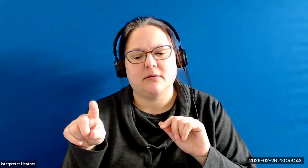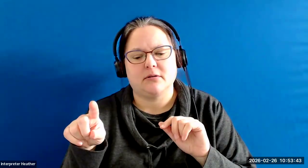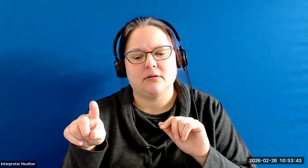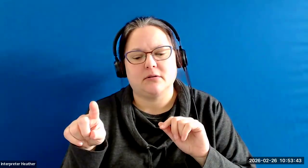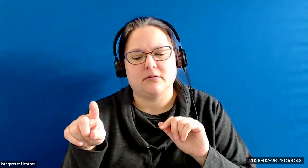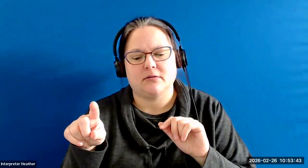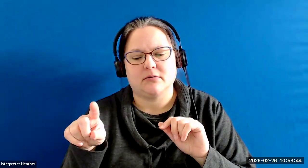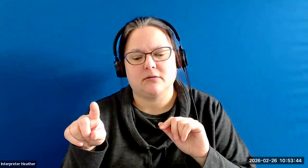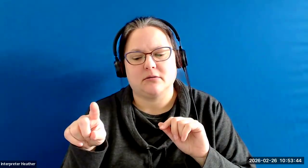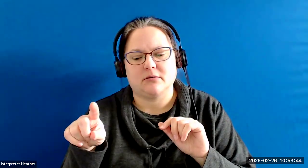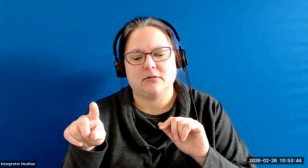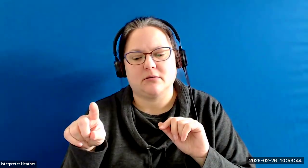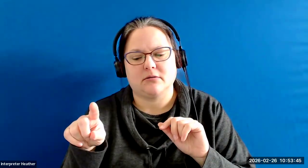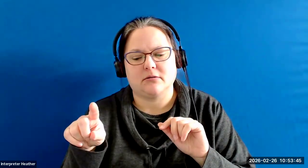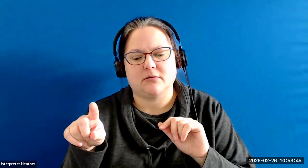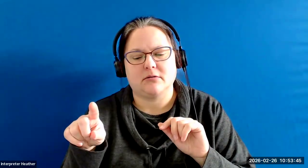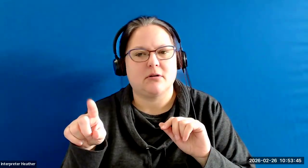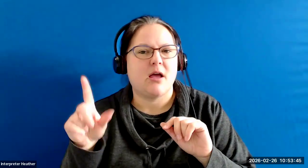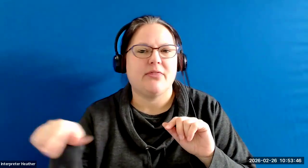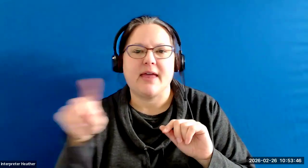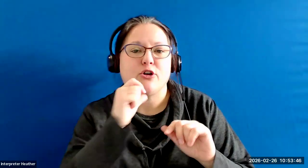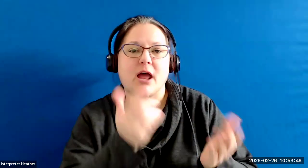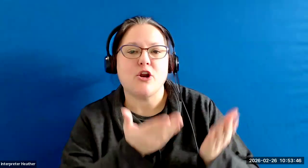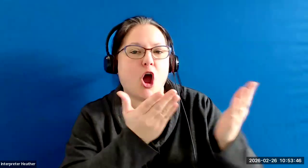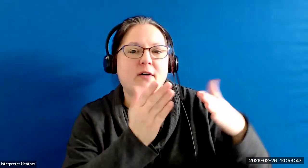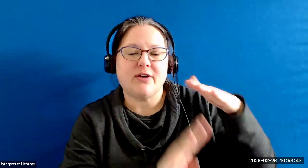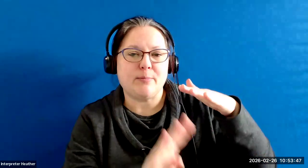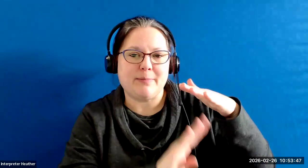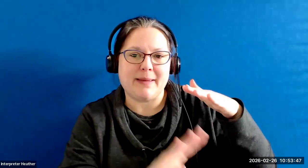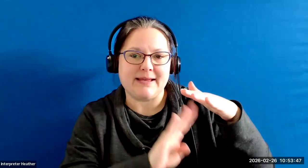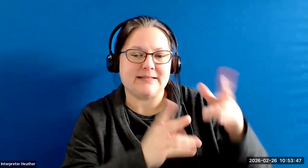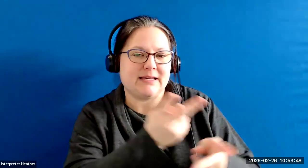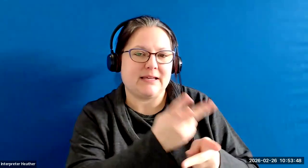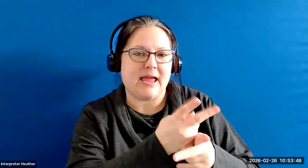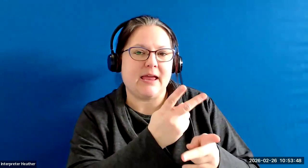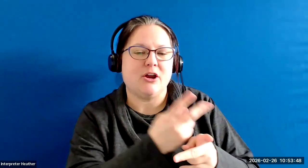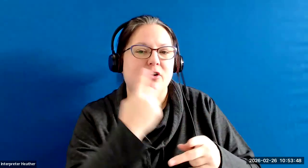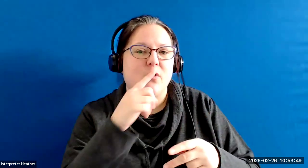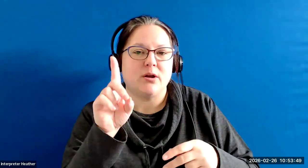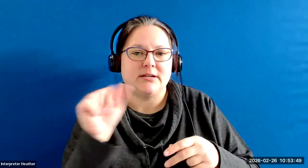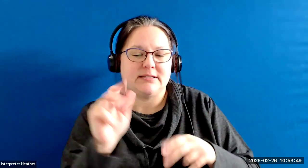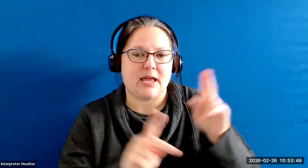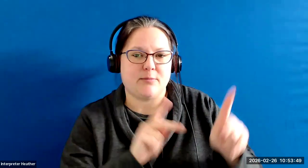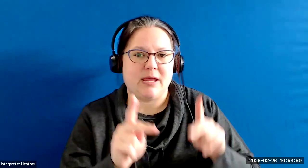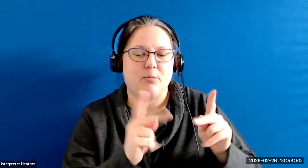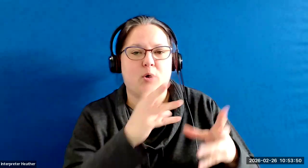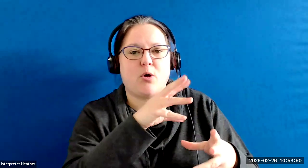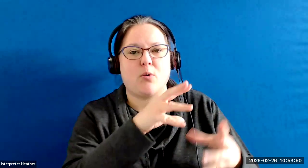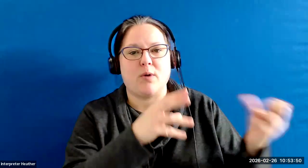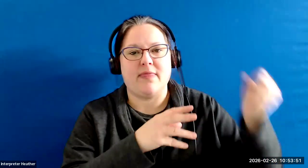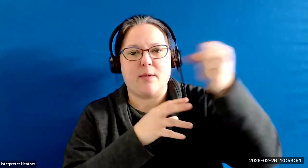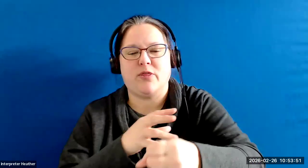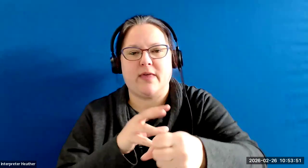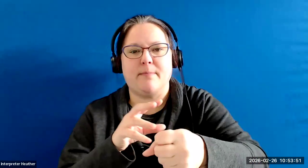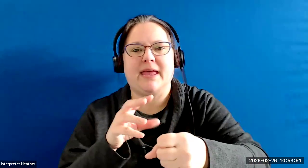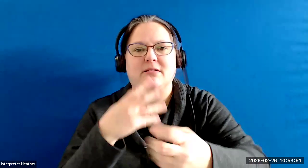um, basic care and dignity from disabled people in ICE detention and